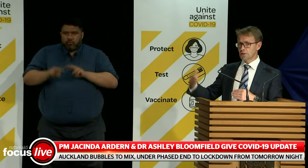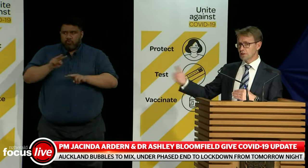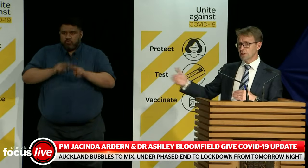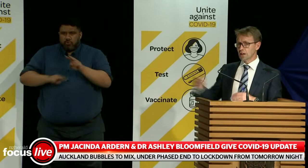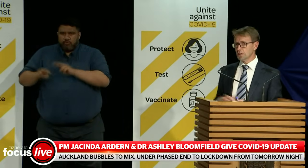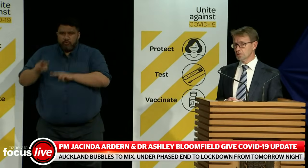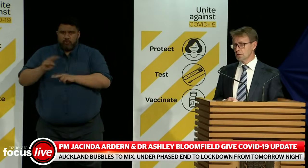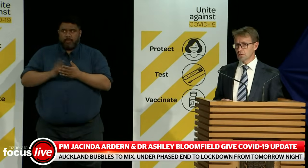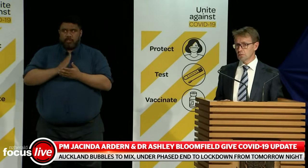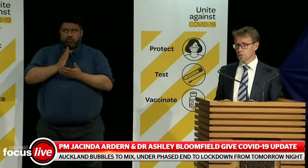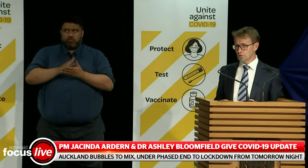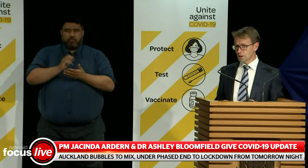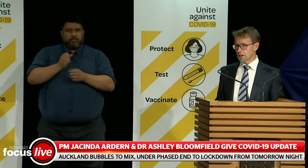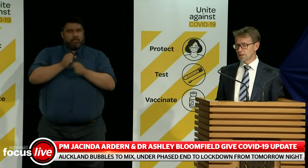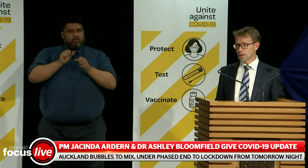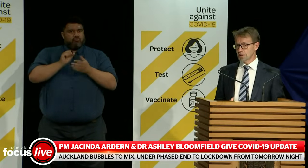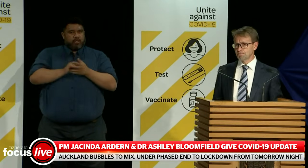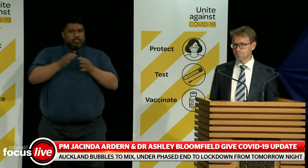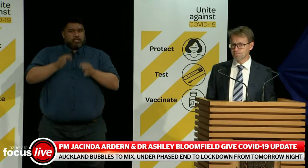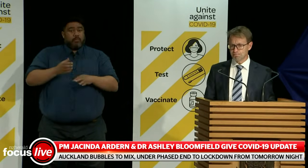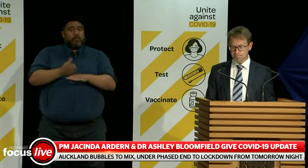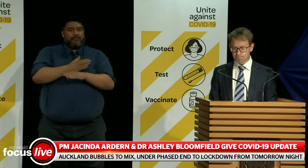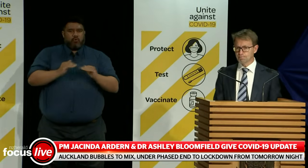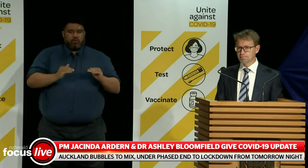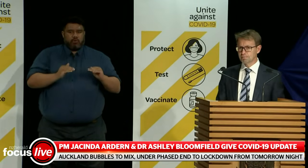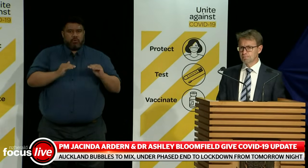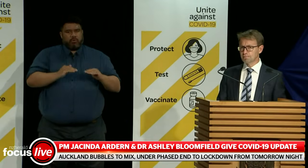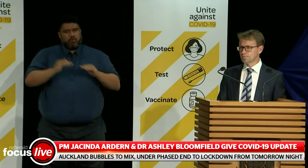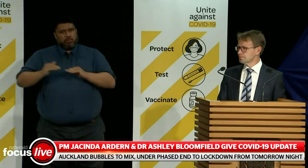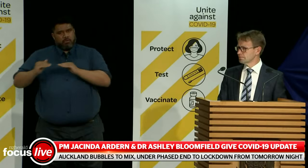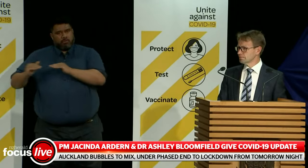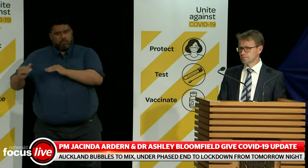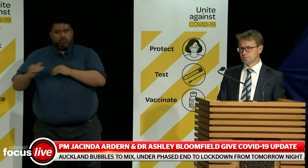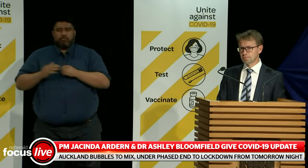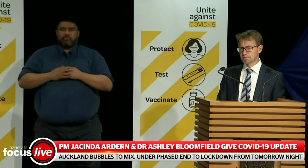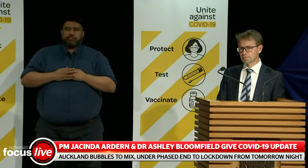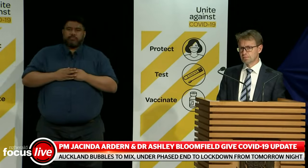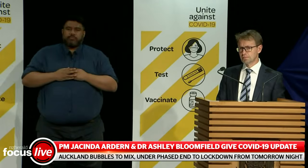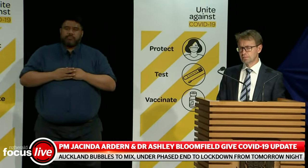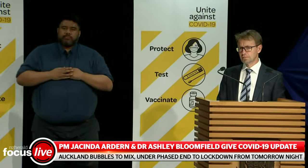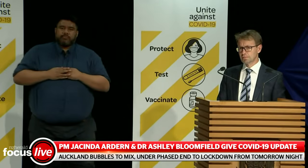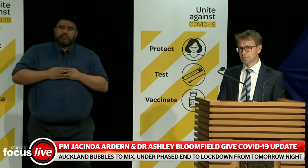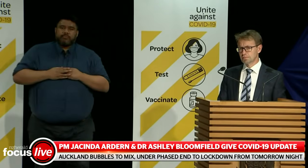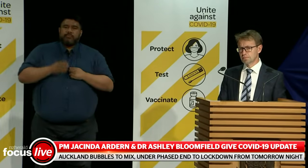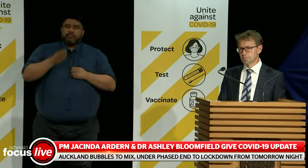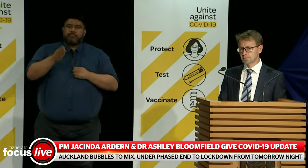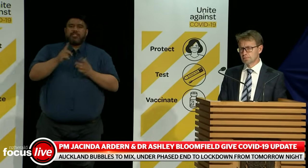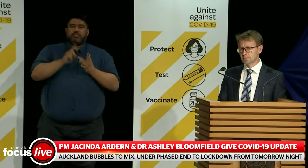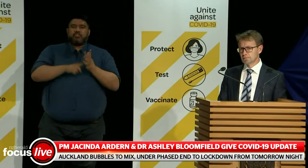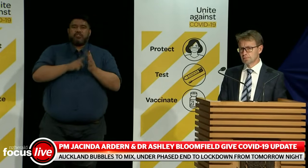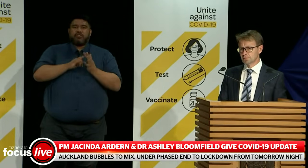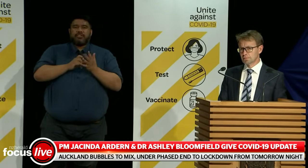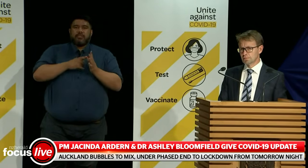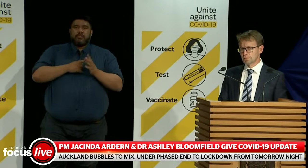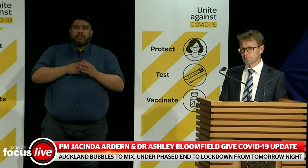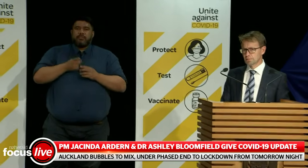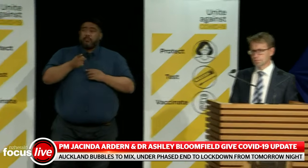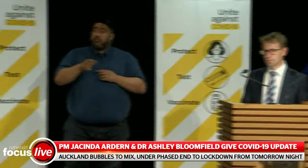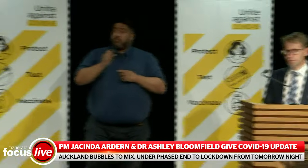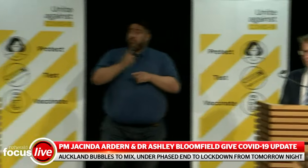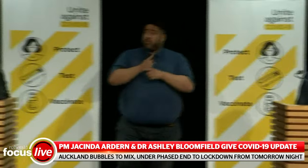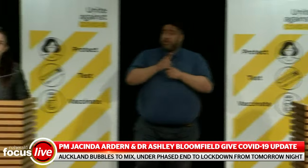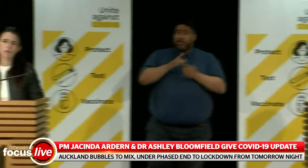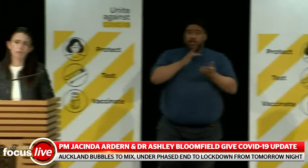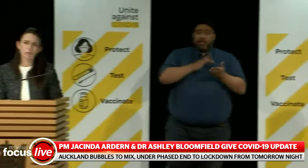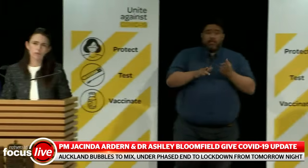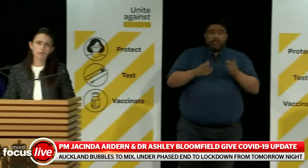the decision is taken to move to the next stage. I think... I'll let you finish, Jessica, and then I'll come to Jane. With the elimination strategy, you asked us